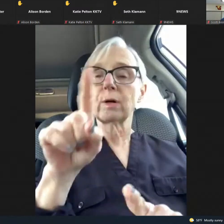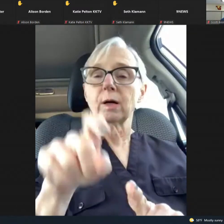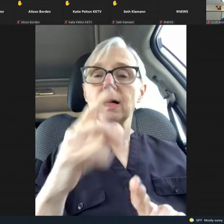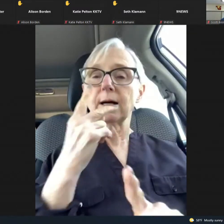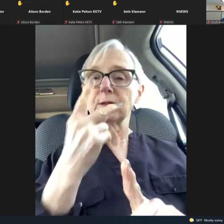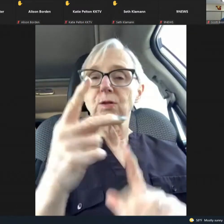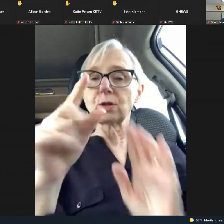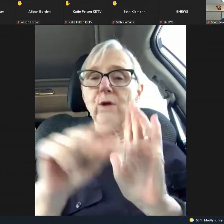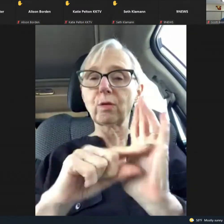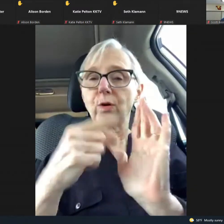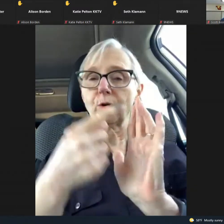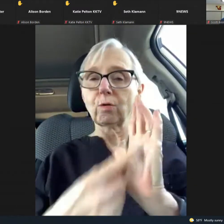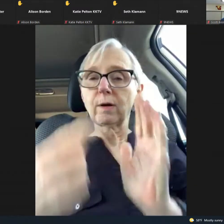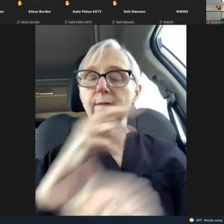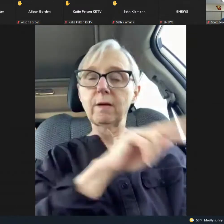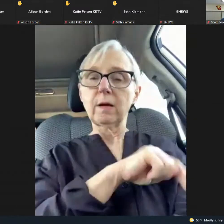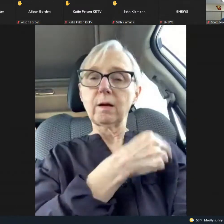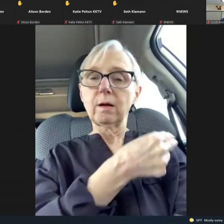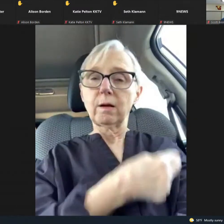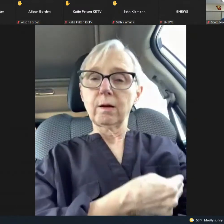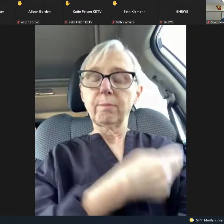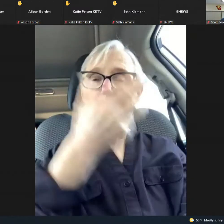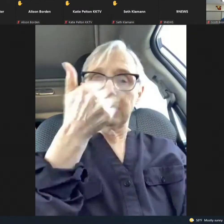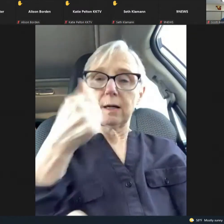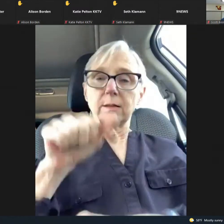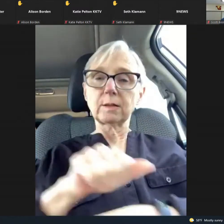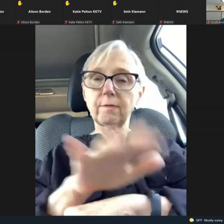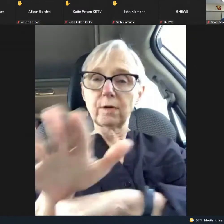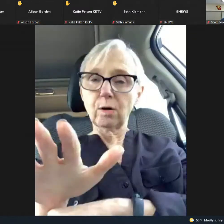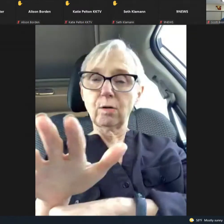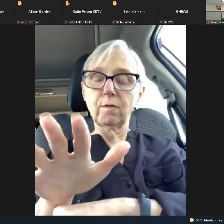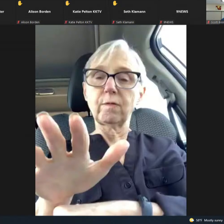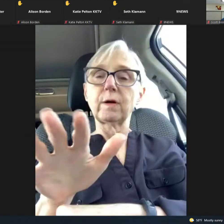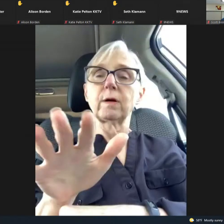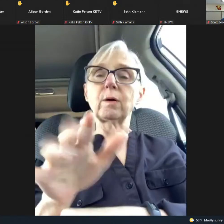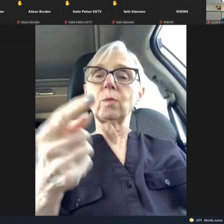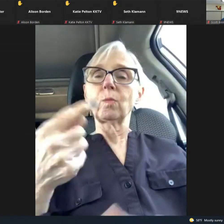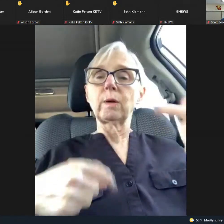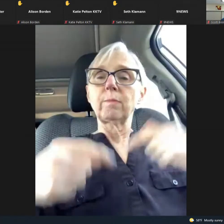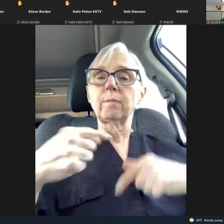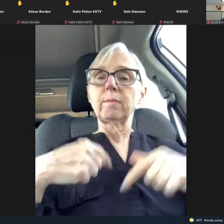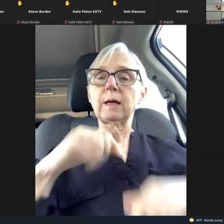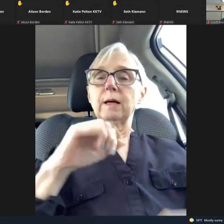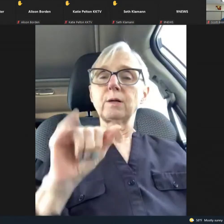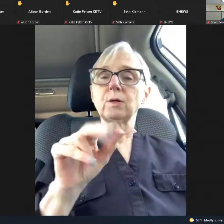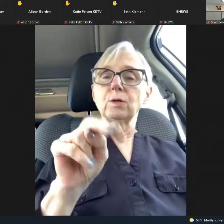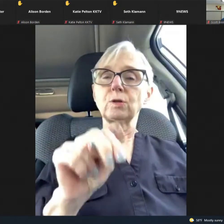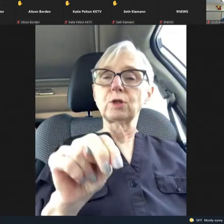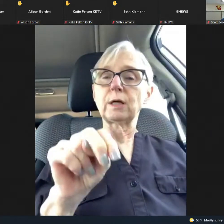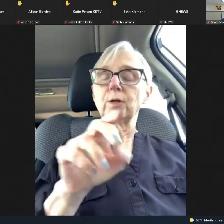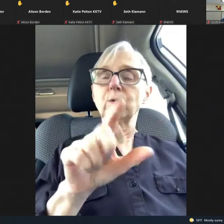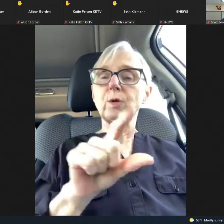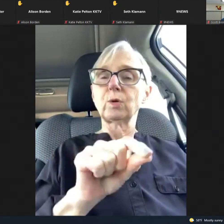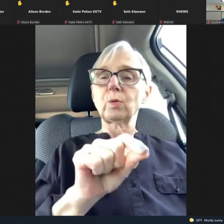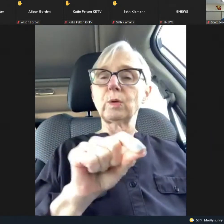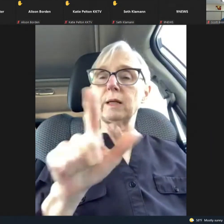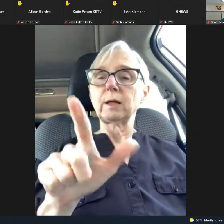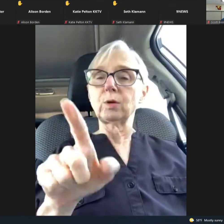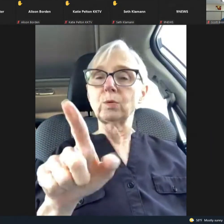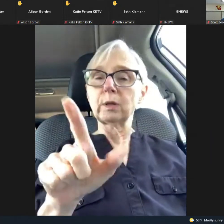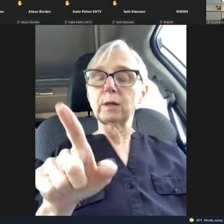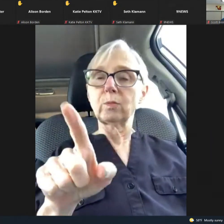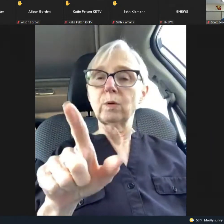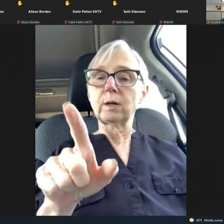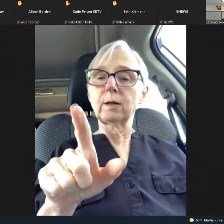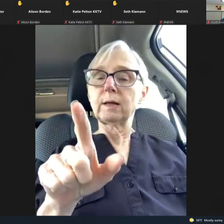of hospitalizations due to COVID versus with COVID went back to January 2021. Can you give us a